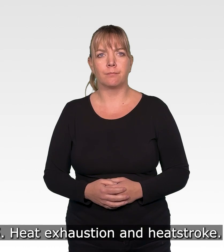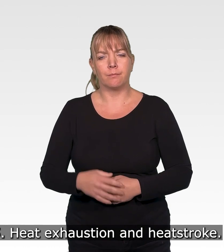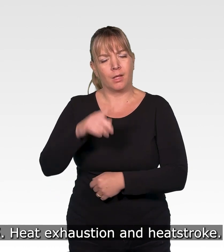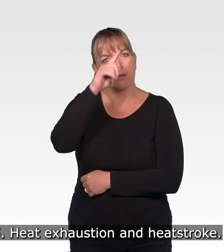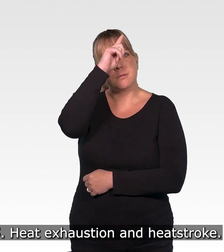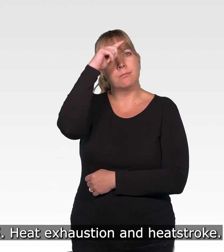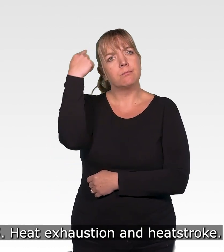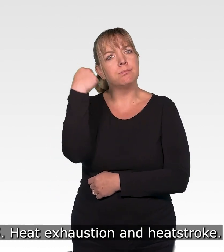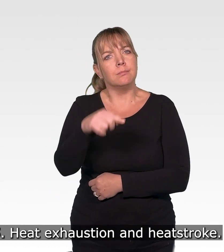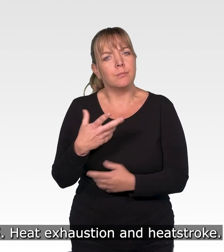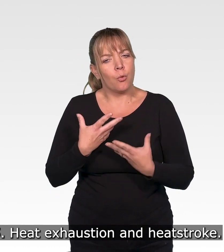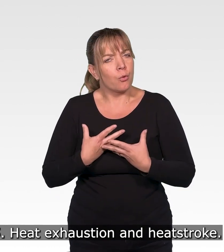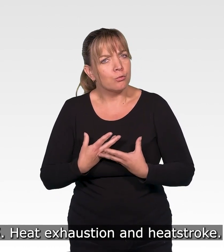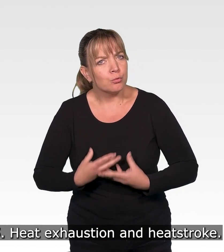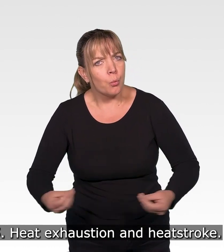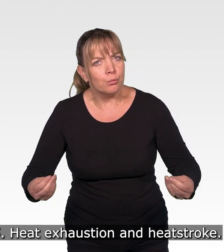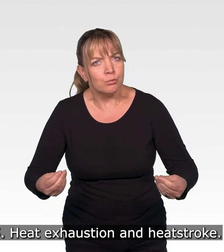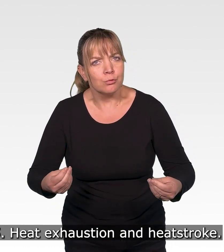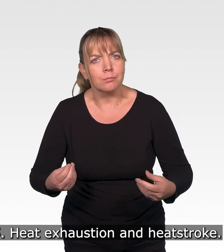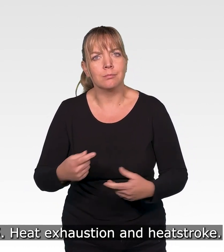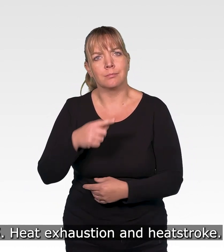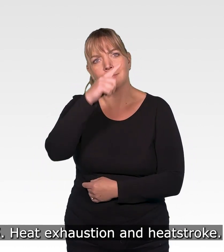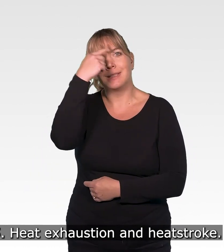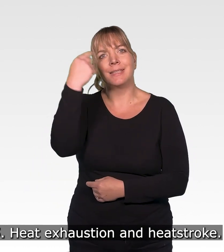Heat exhaustion and heat stroke.